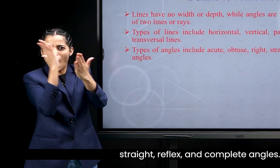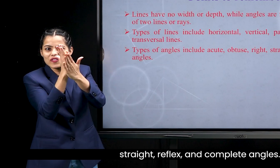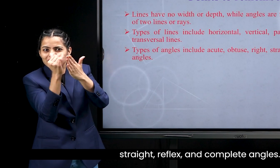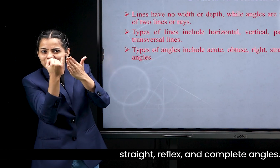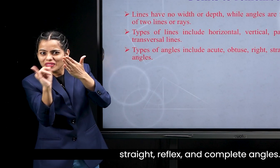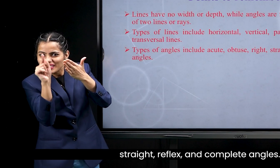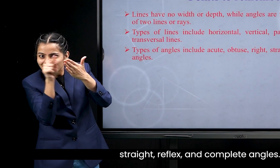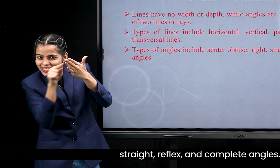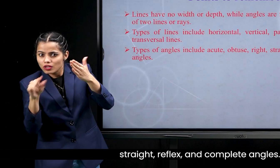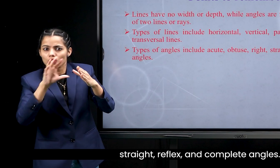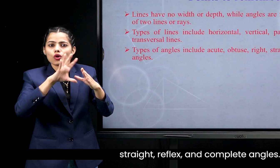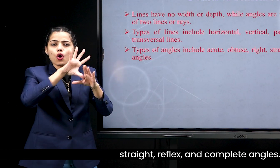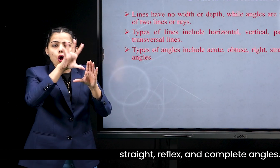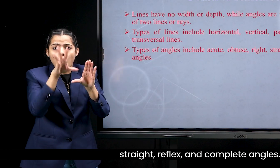complete angles.